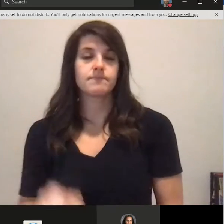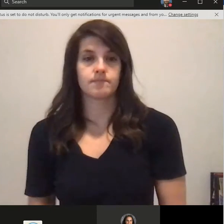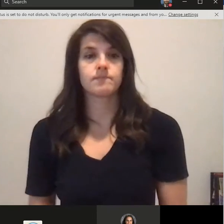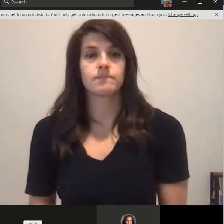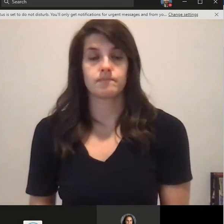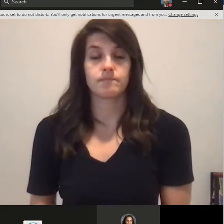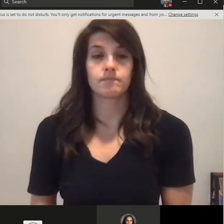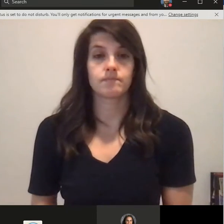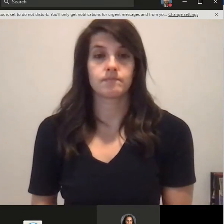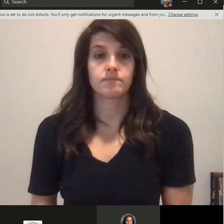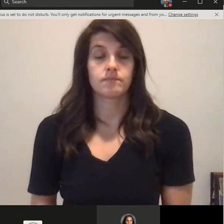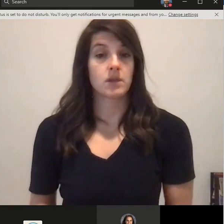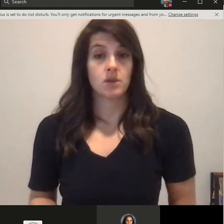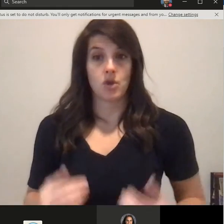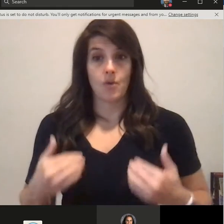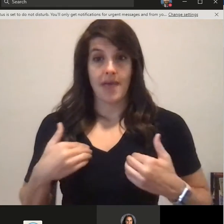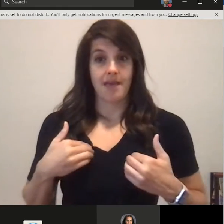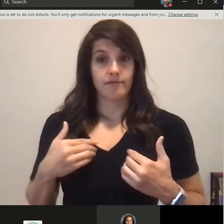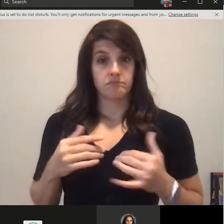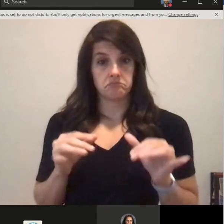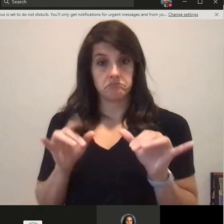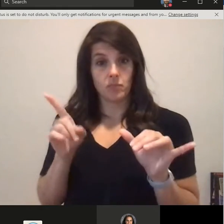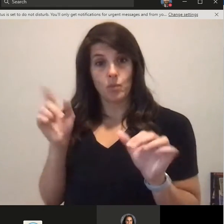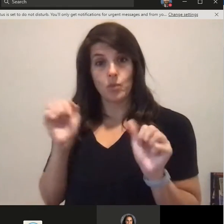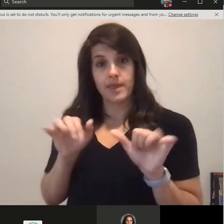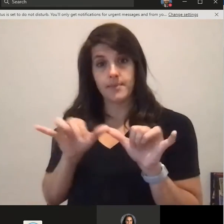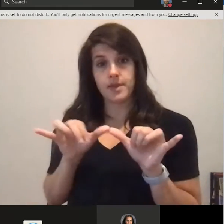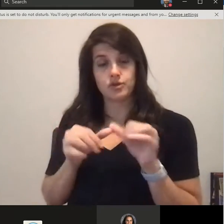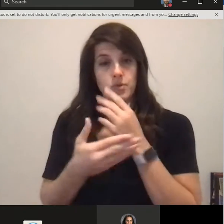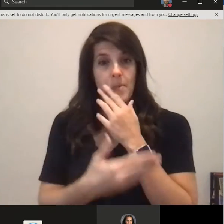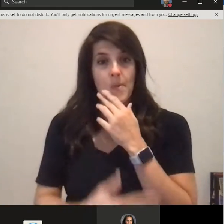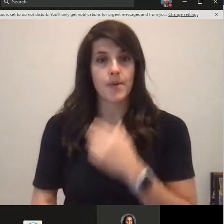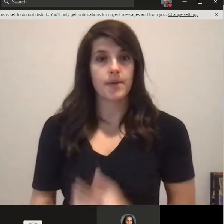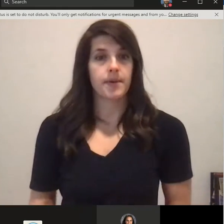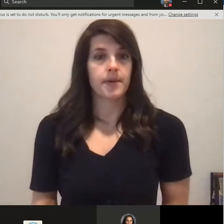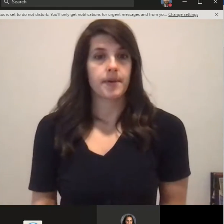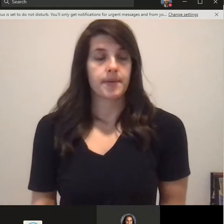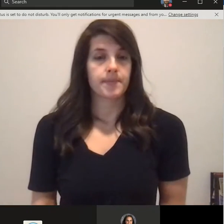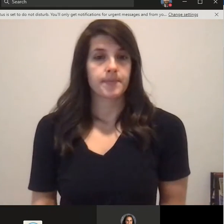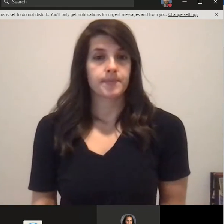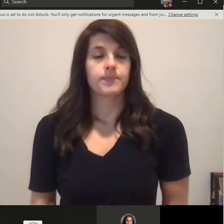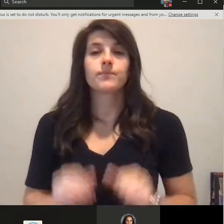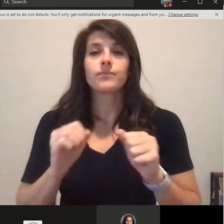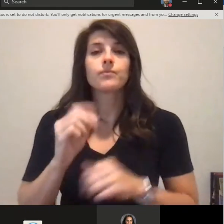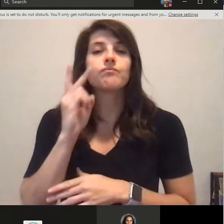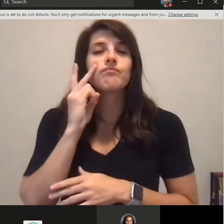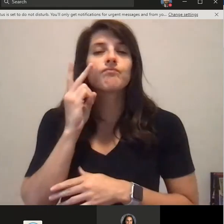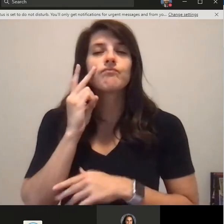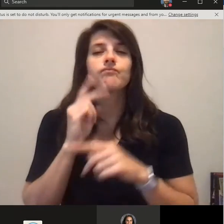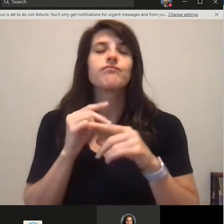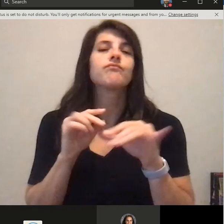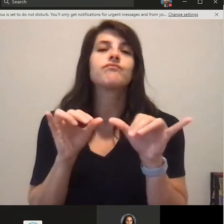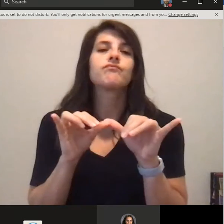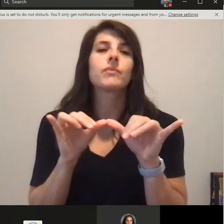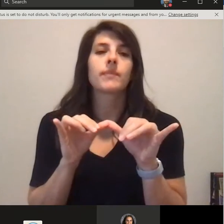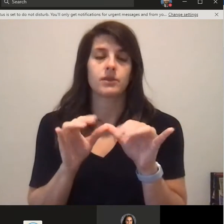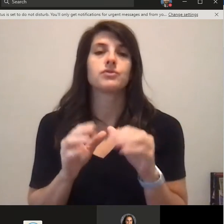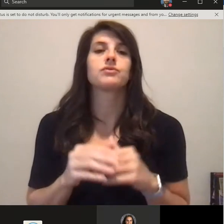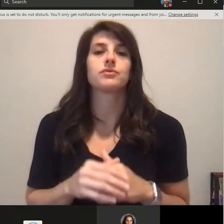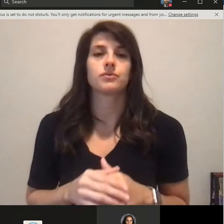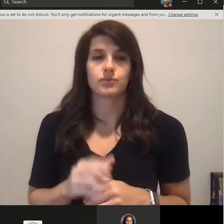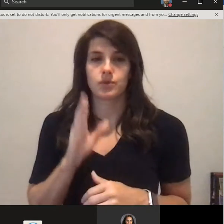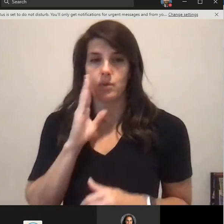So if I had a protractor, which I do, I could check the measurement of these two angles, which would fall about